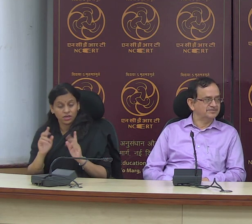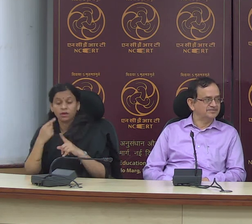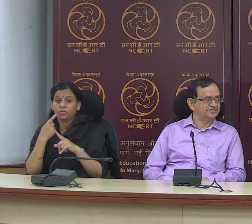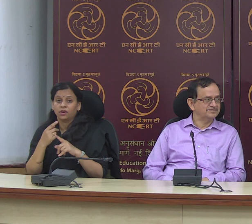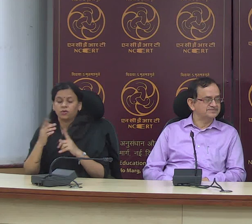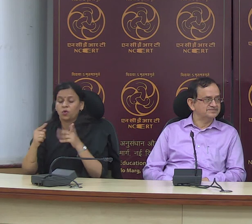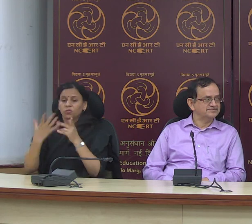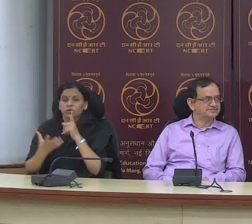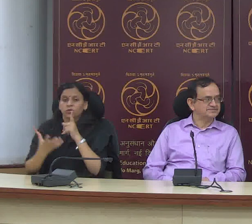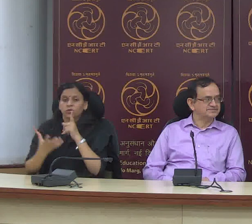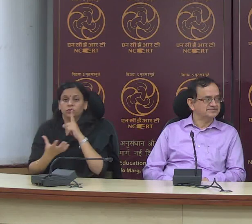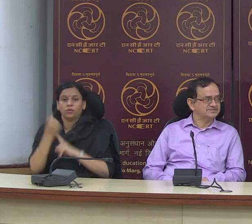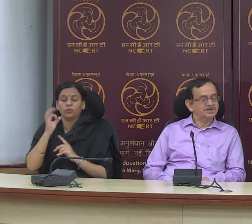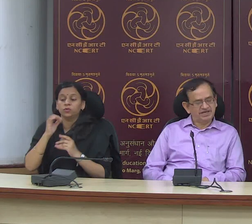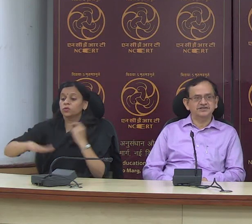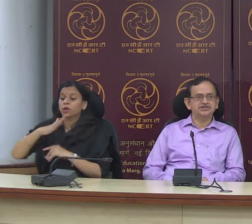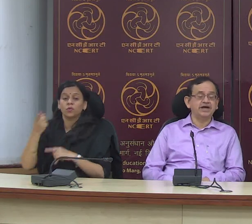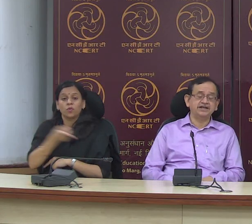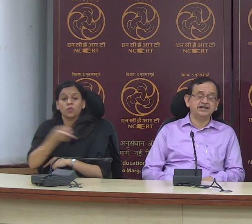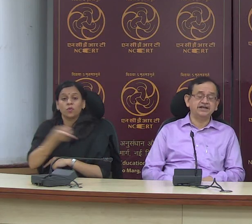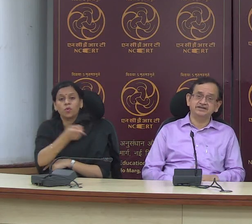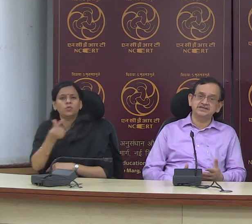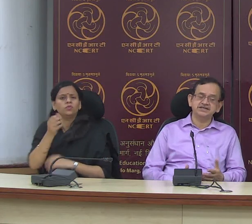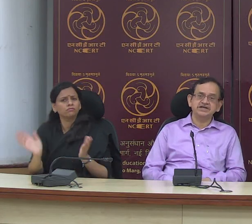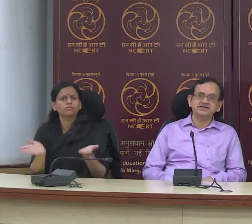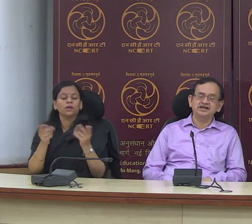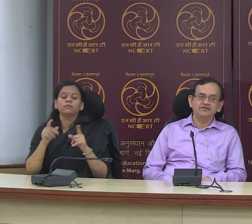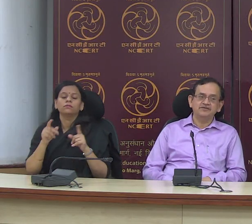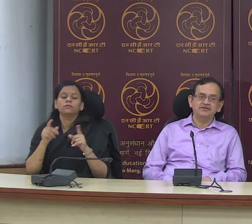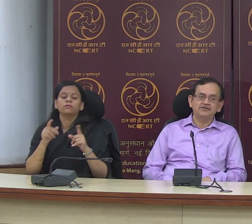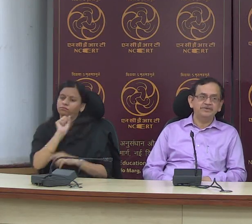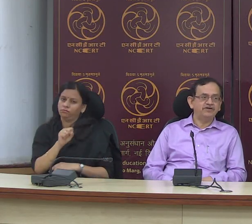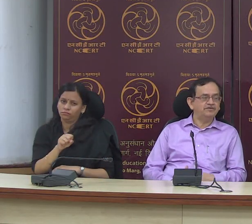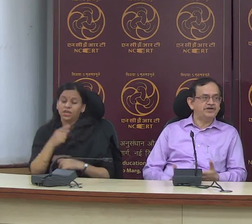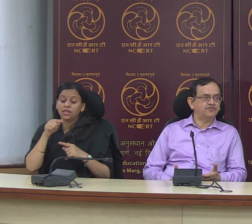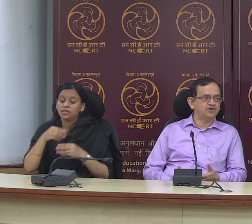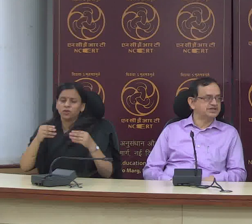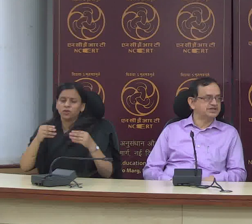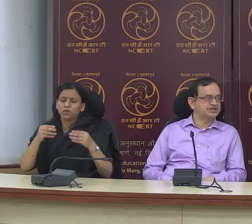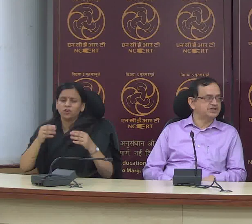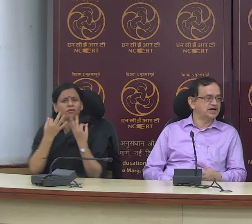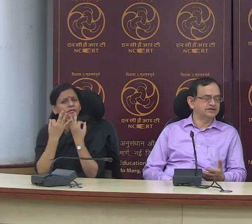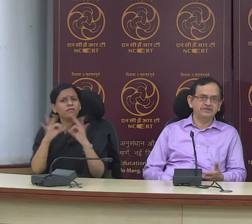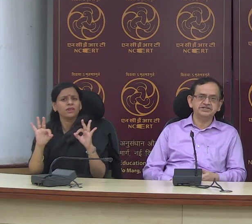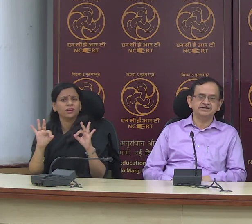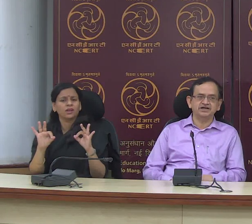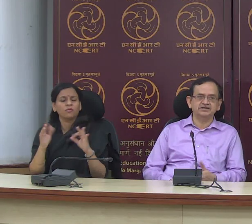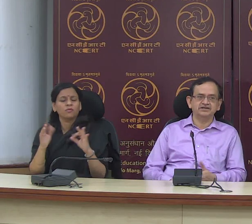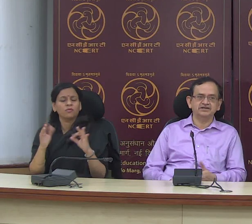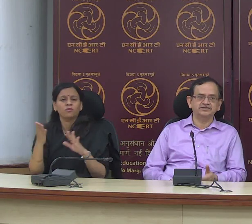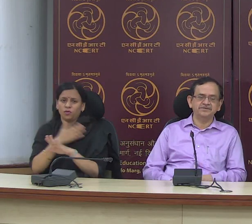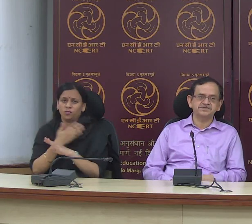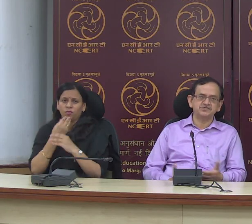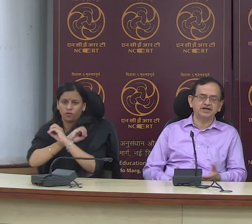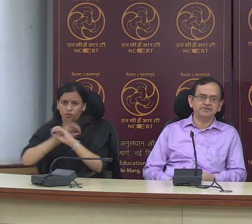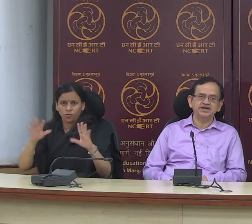for the opportunities to serve the society. Yeah, sure. And this material will be available free of cost. We mentioned